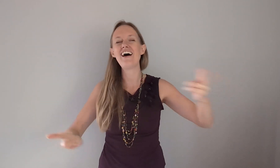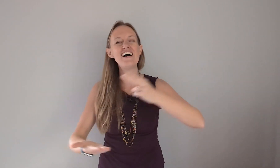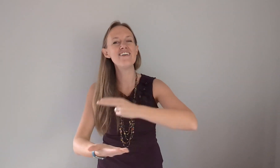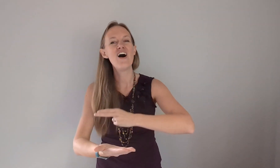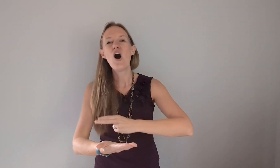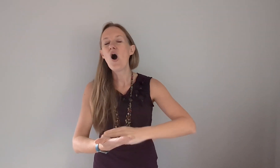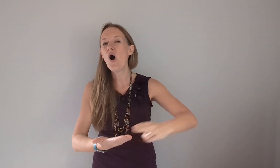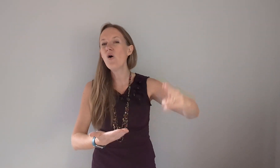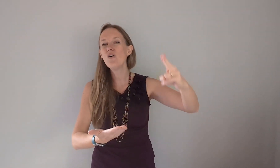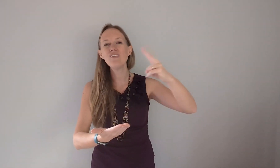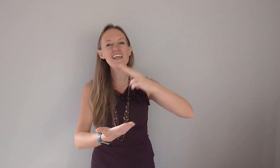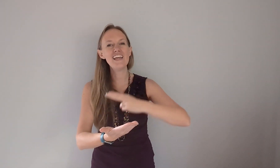off, holy,